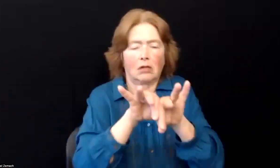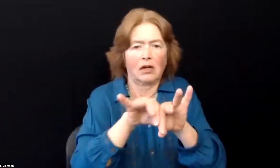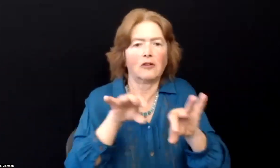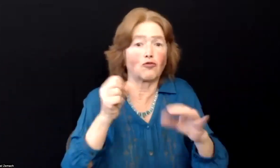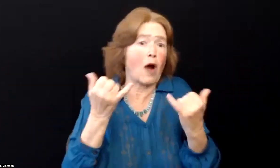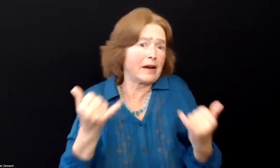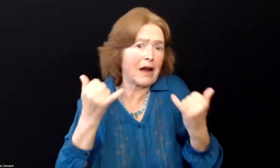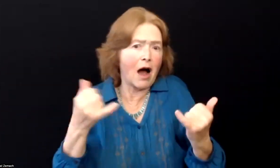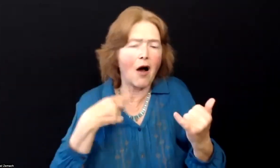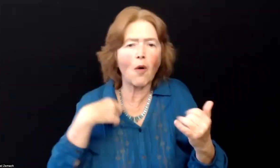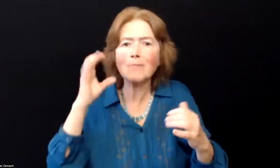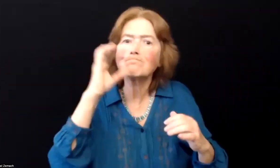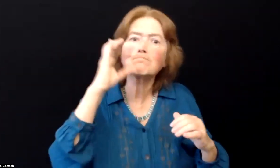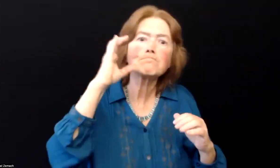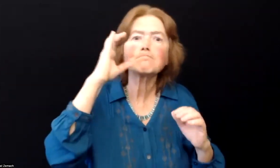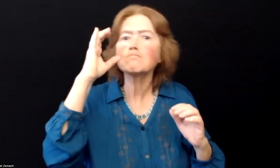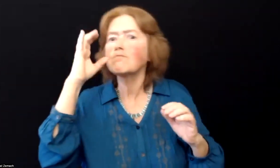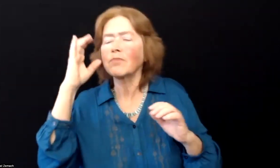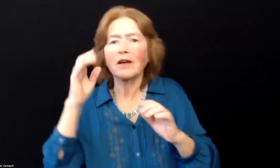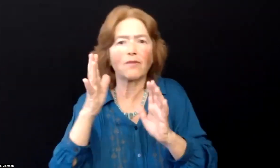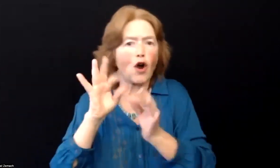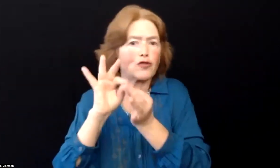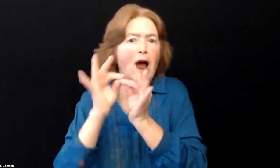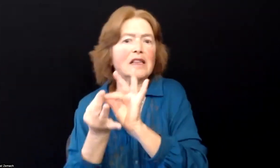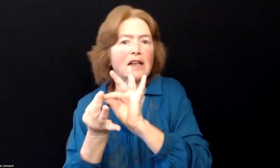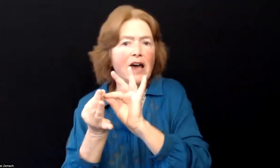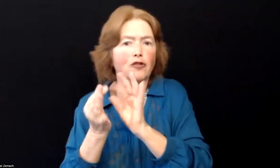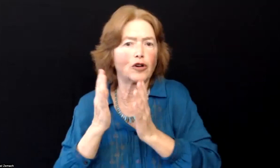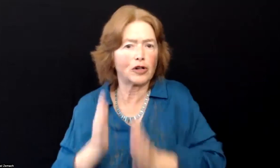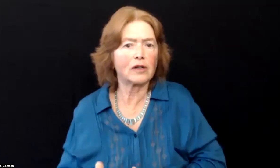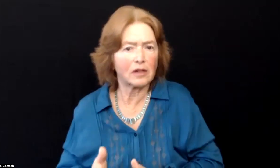book. So right now I am looking for a translator.